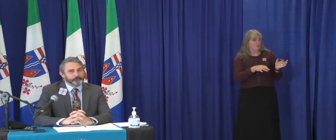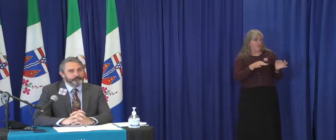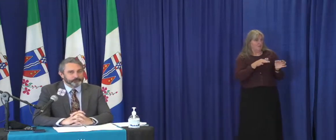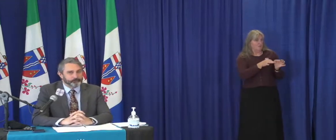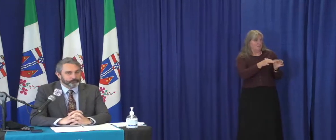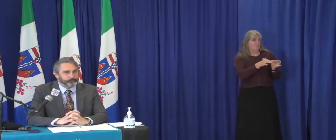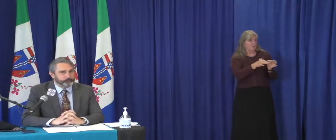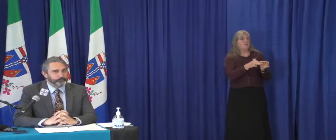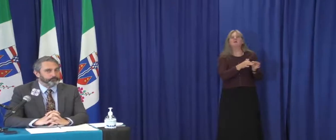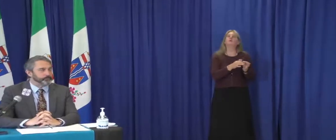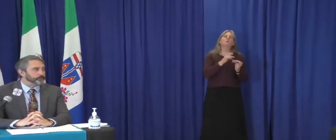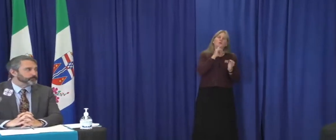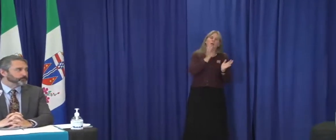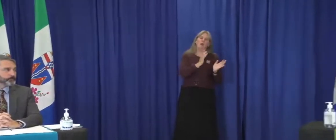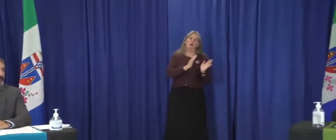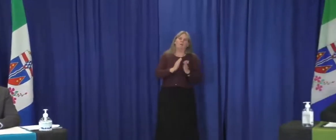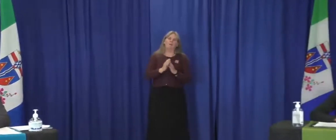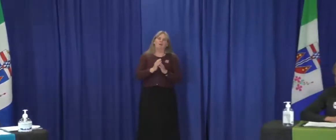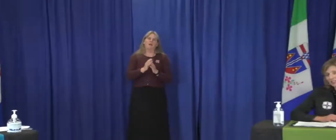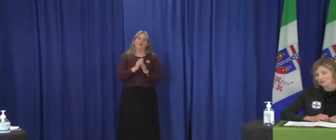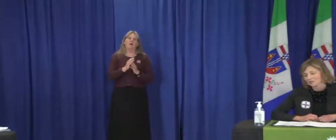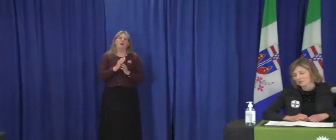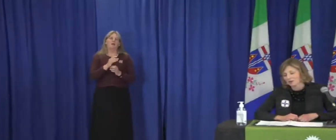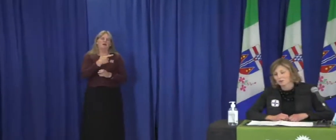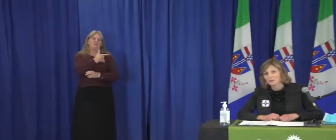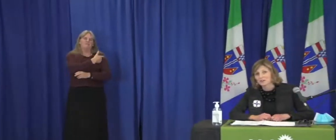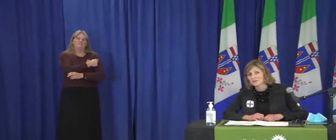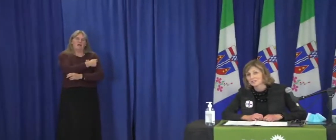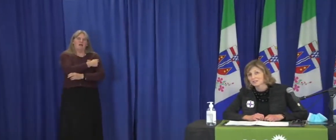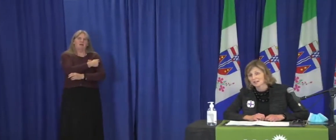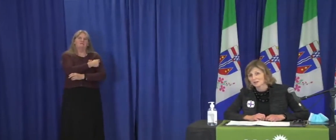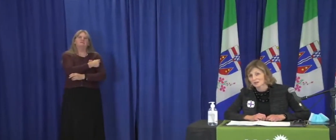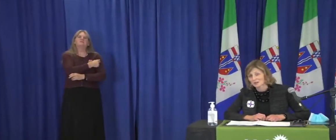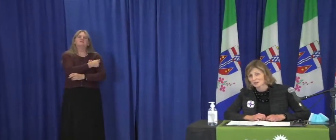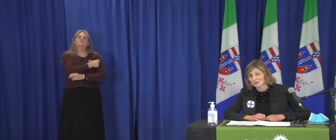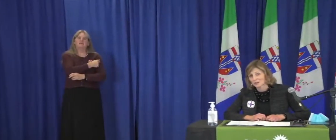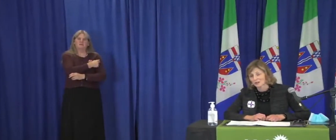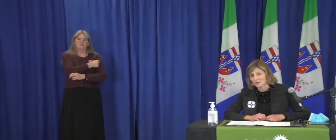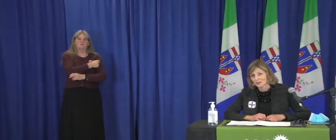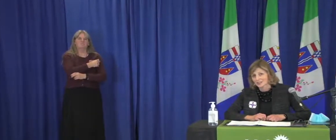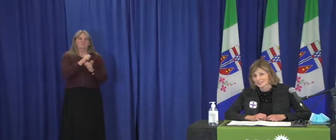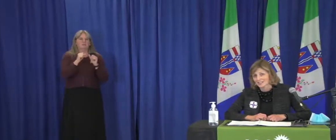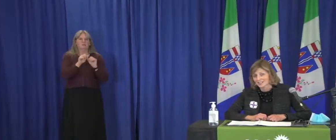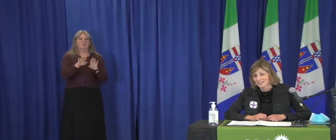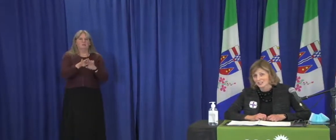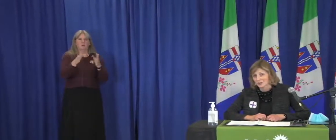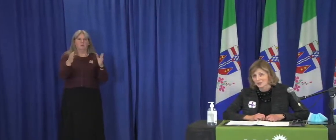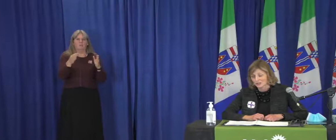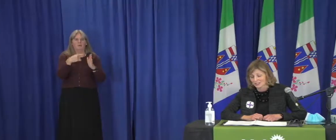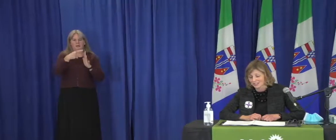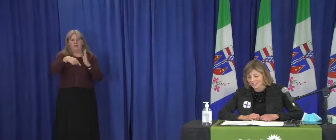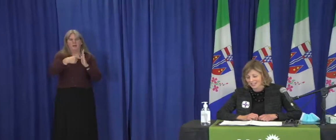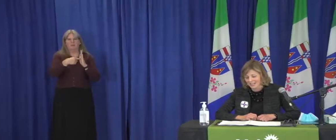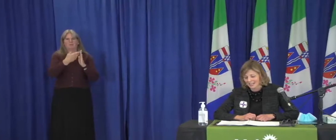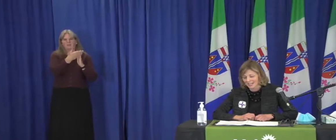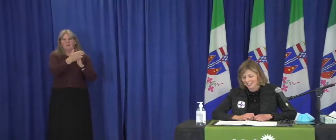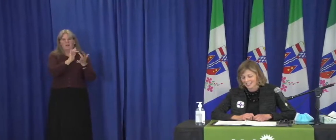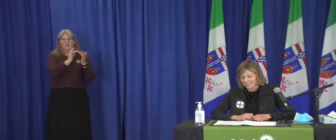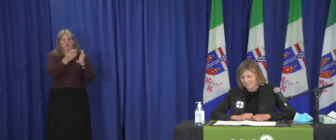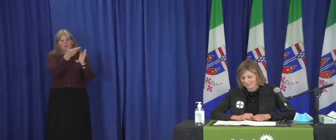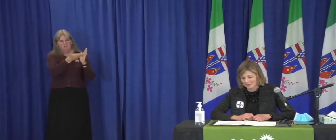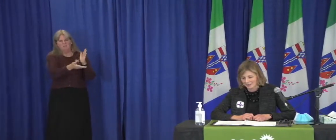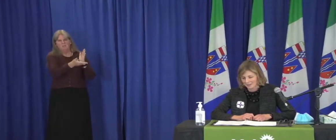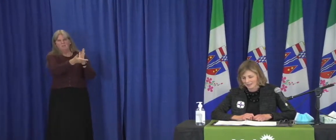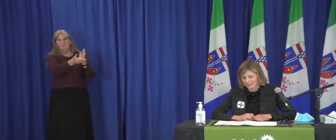But the current plan is for the mass vaccination clinic to remain open. The specific hours are on yukon.ca. This is your shot.